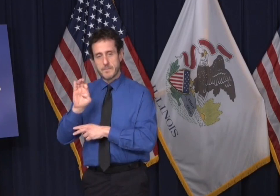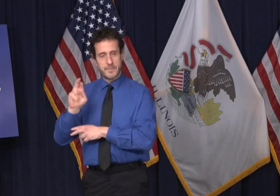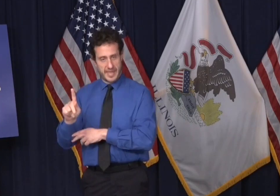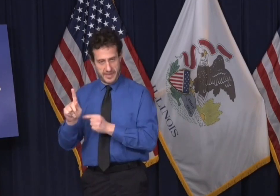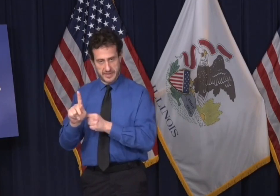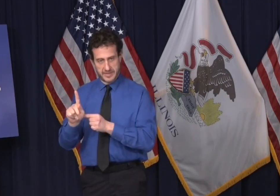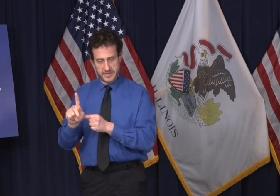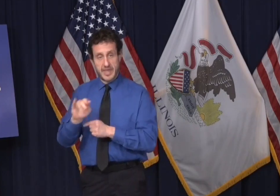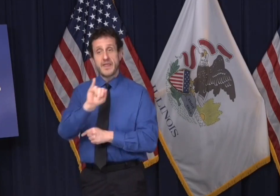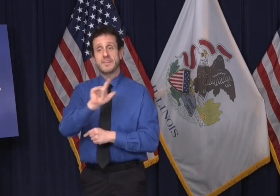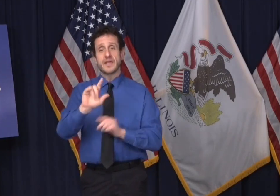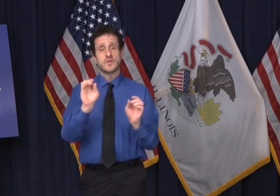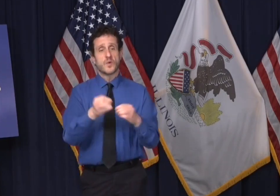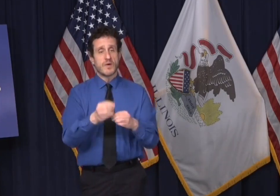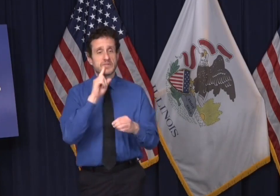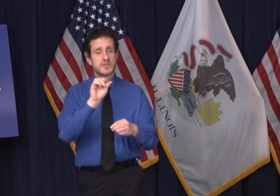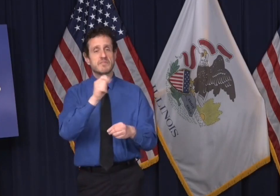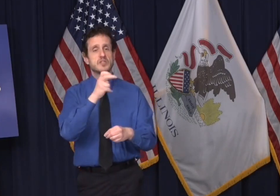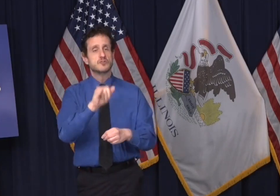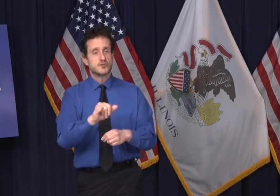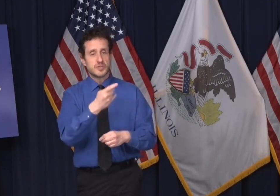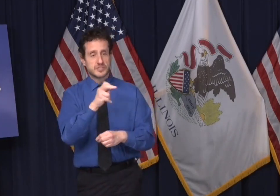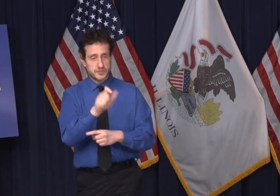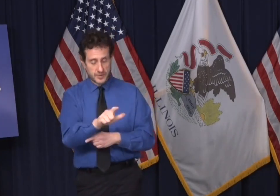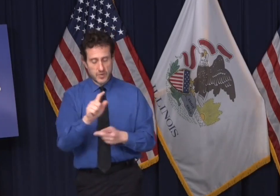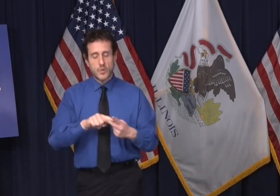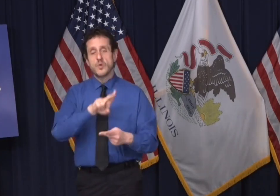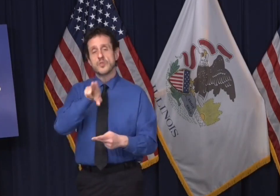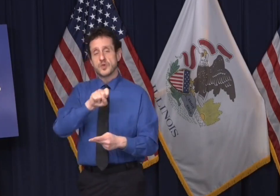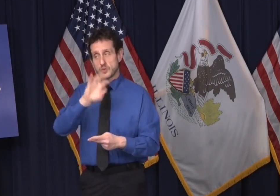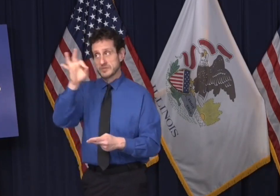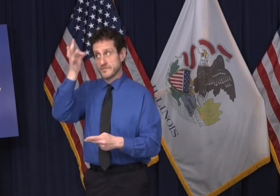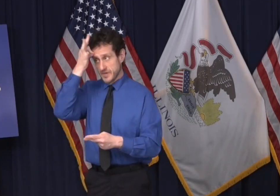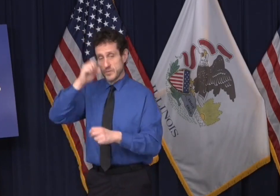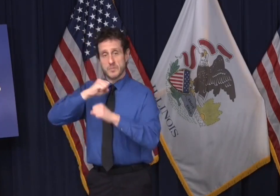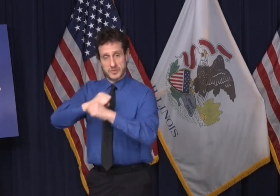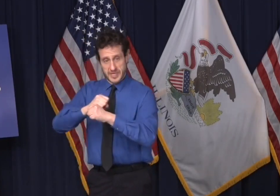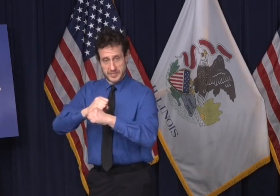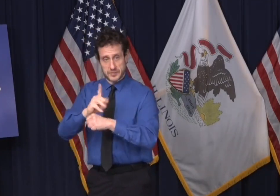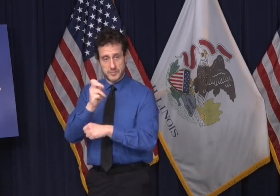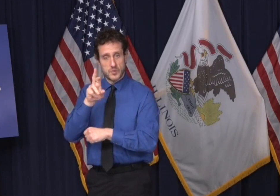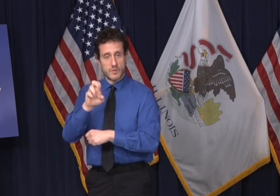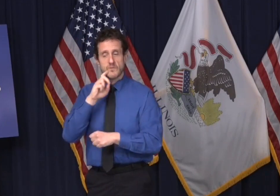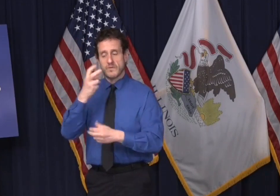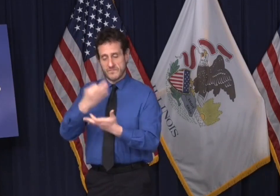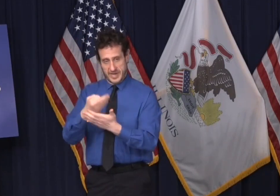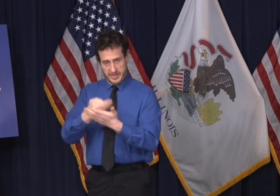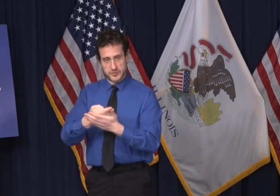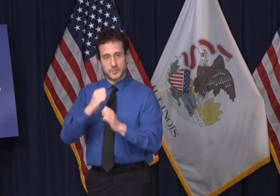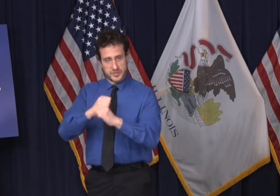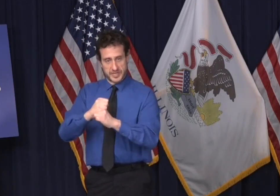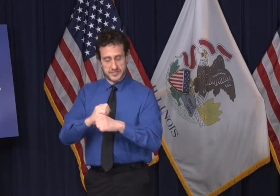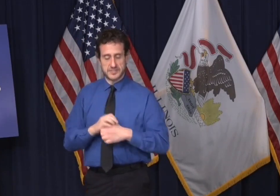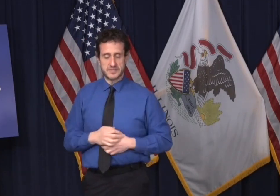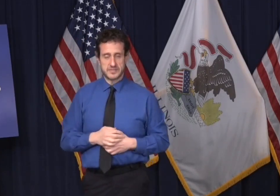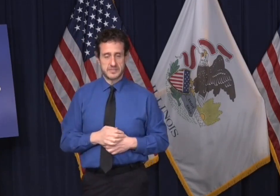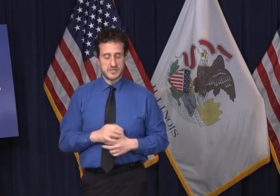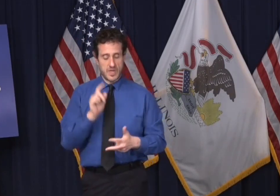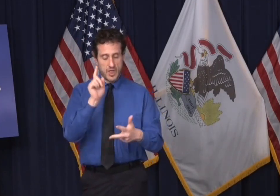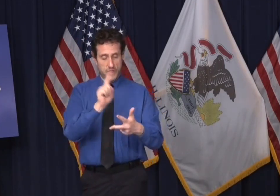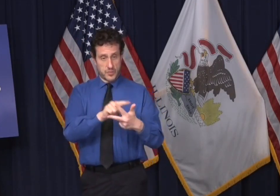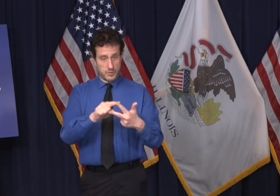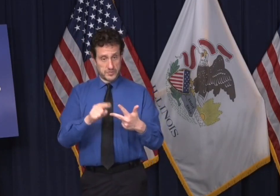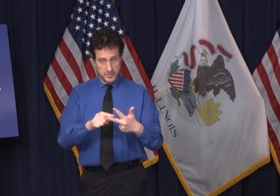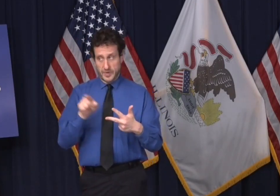Attorney General, or the U.S. Consumer Financial Protection Bureau. Contact information for all three of